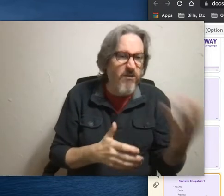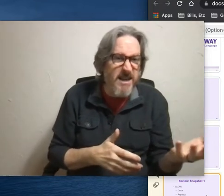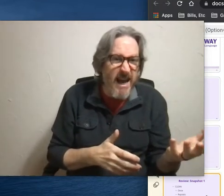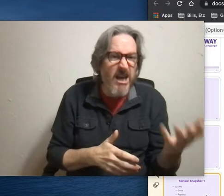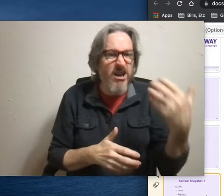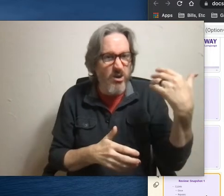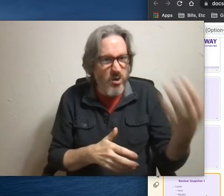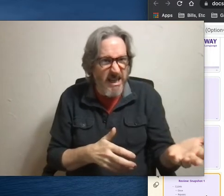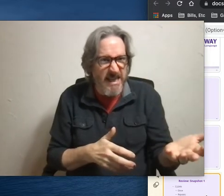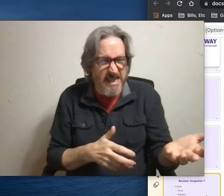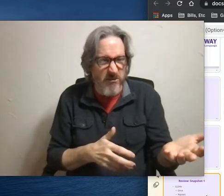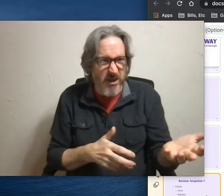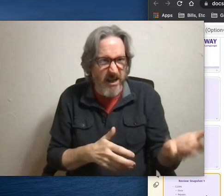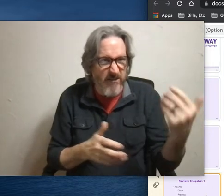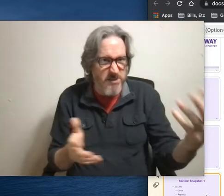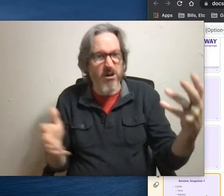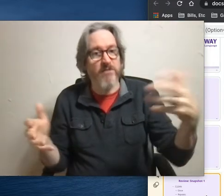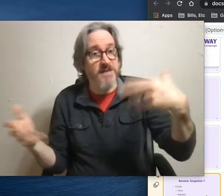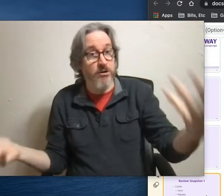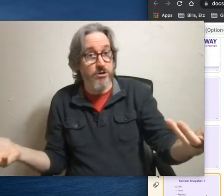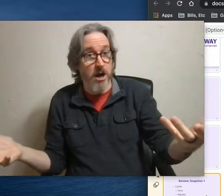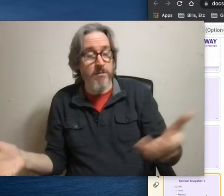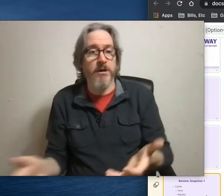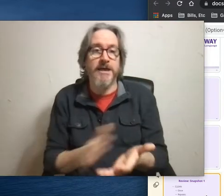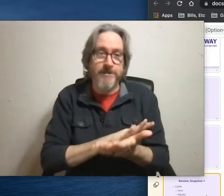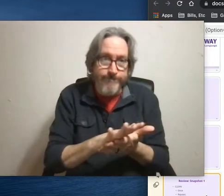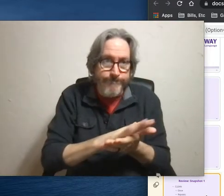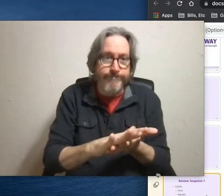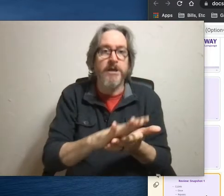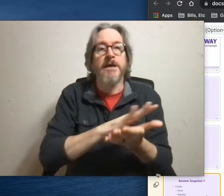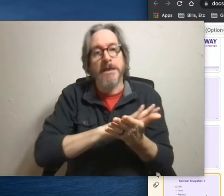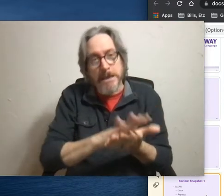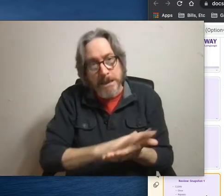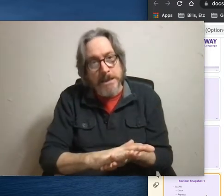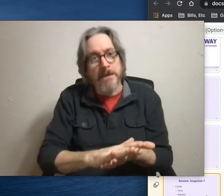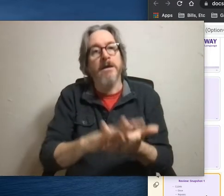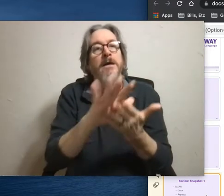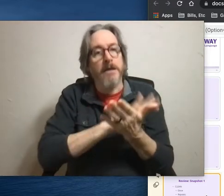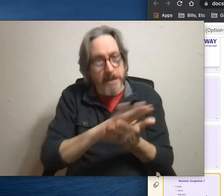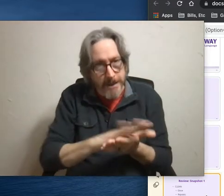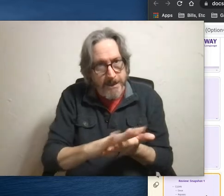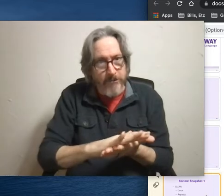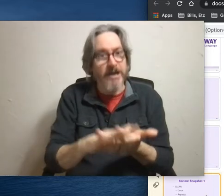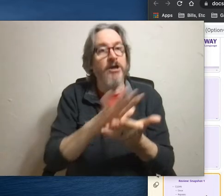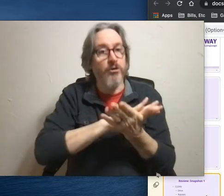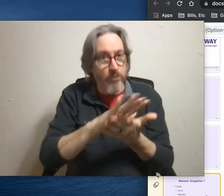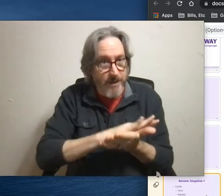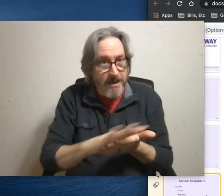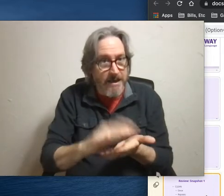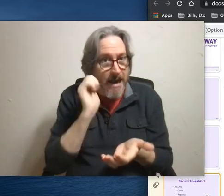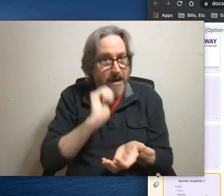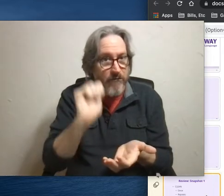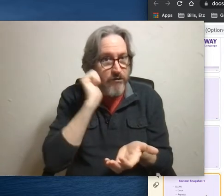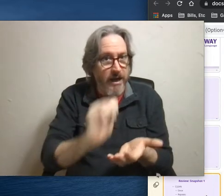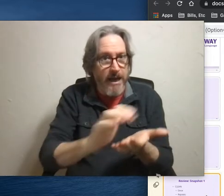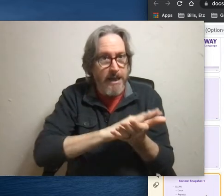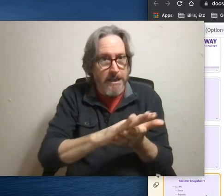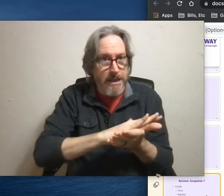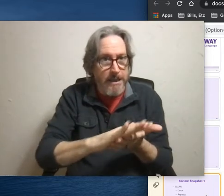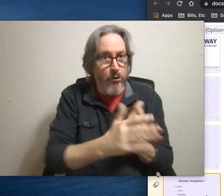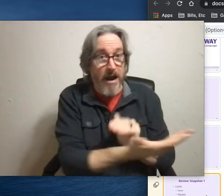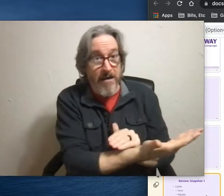If every day you clean the same thing, if that's part of, say, your job, clean, clean, right? You repeat it every